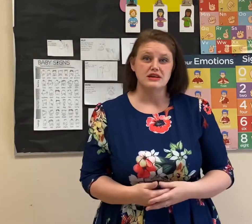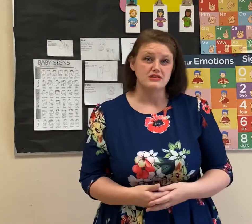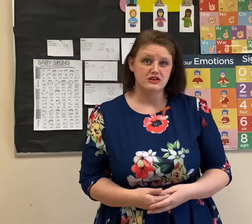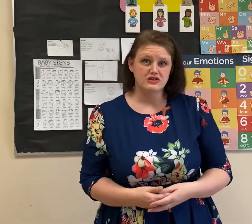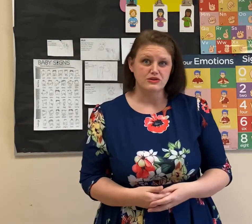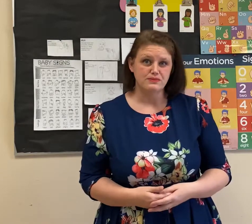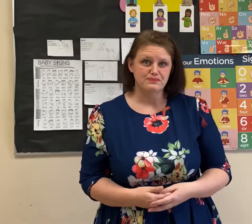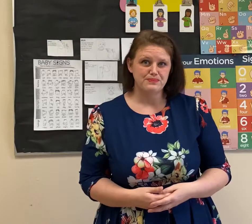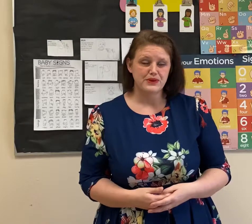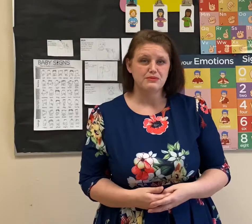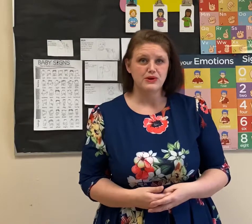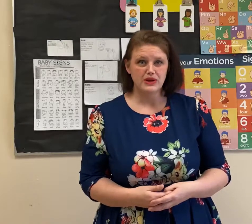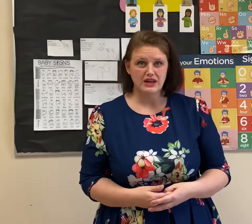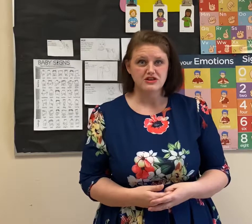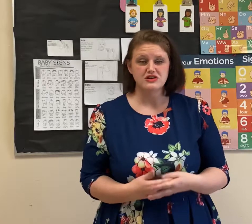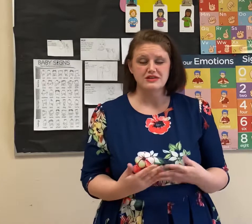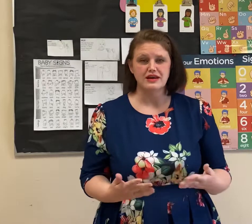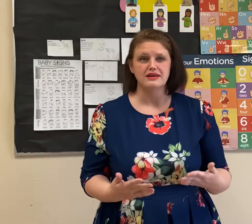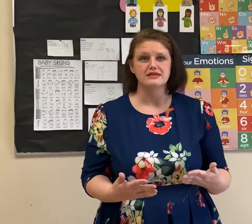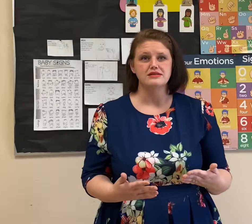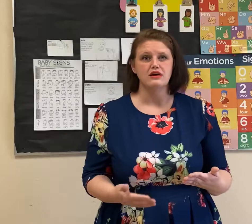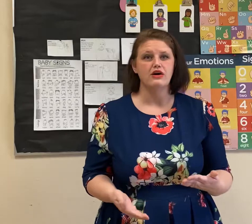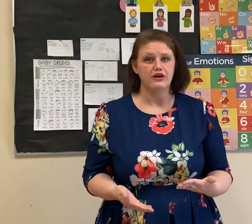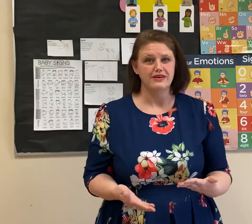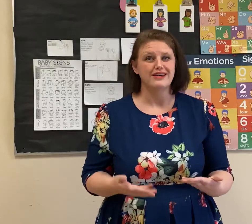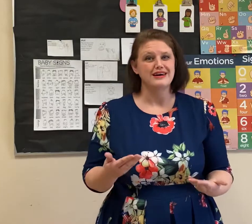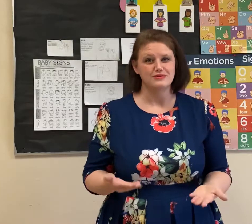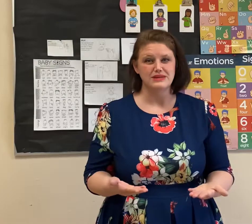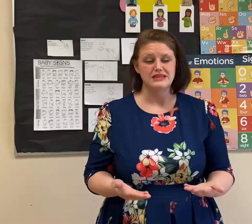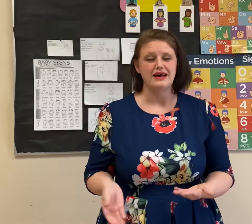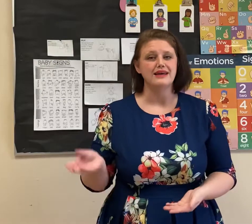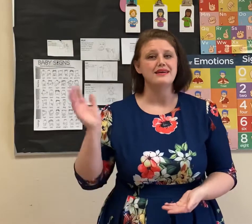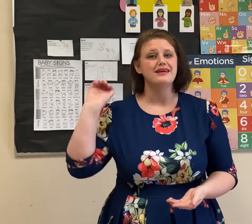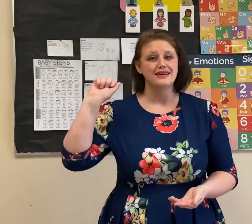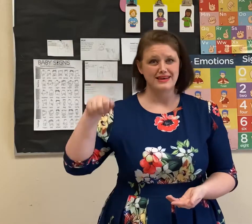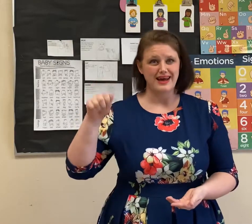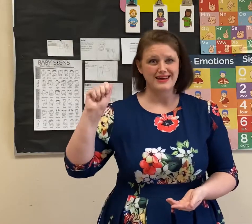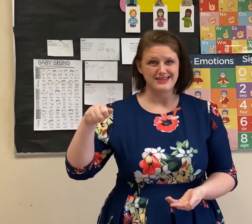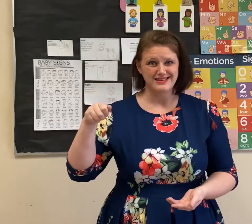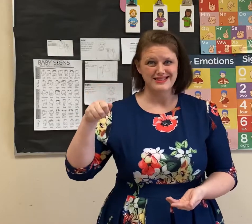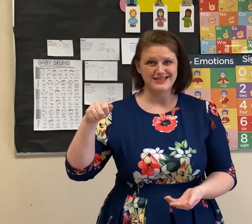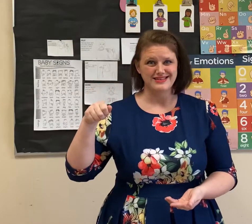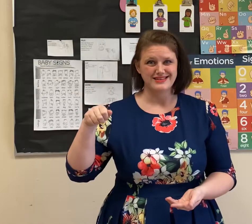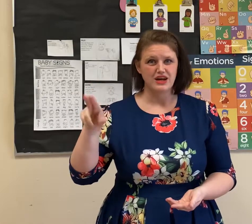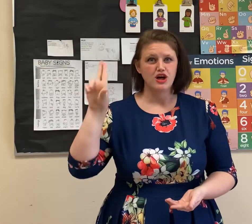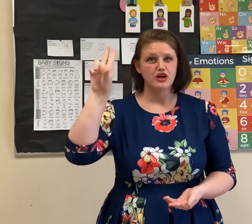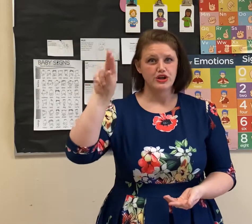too. Communication signs are, as we said, yes,